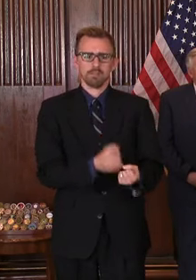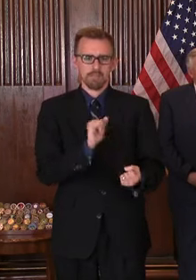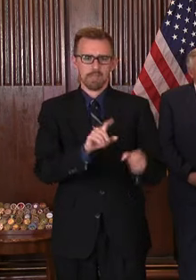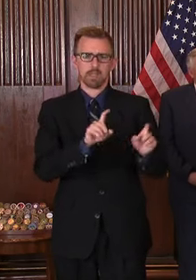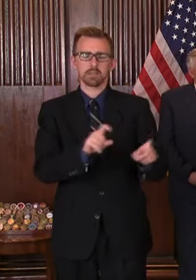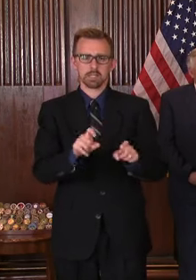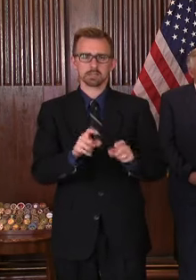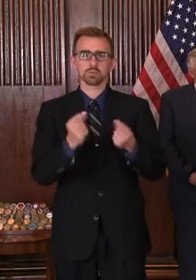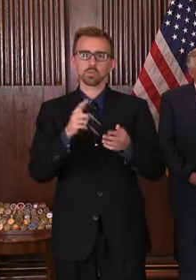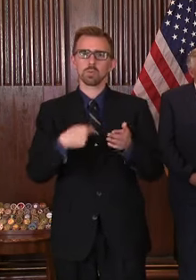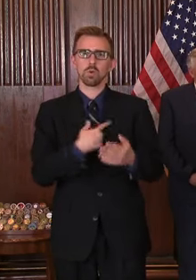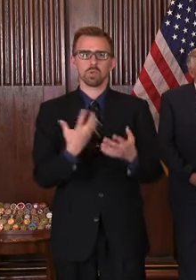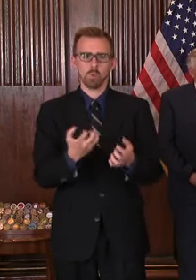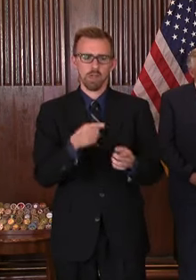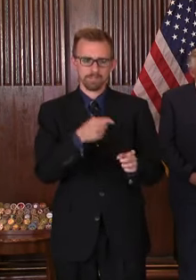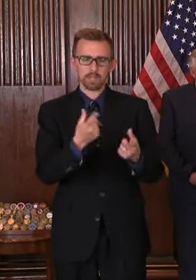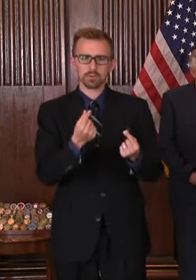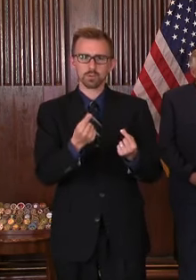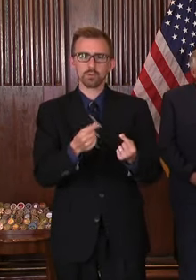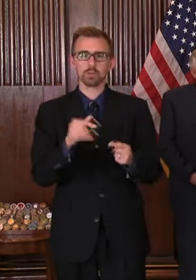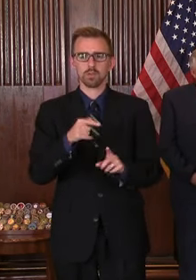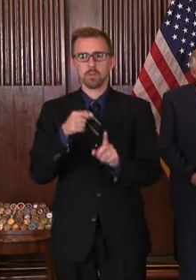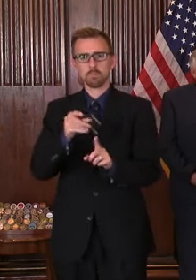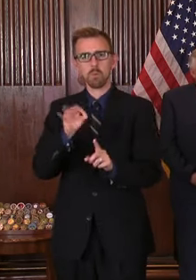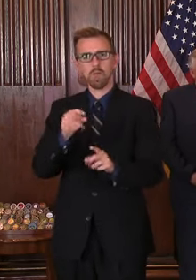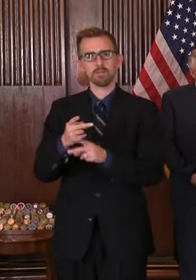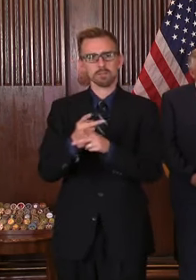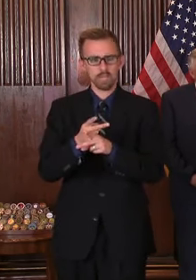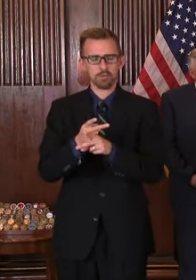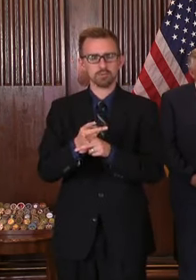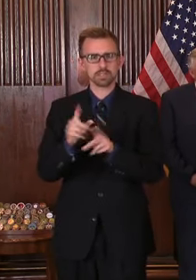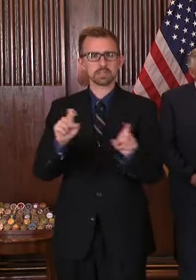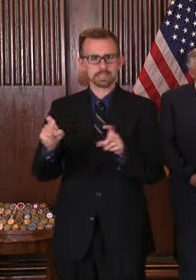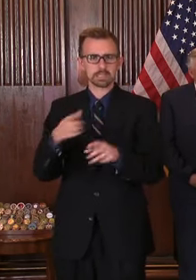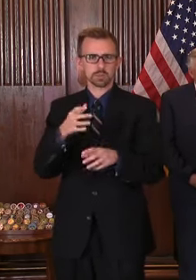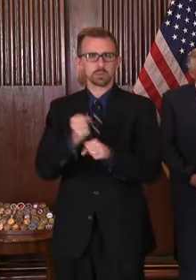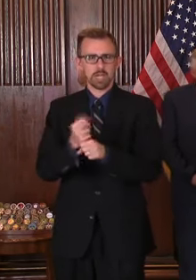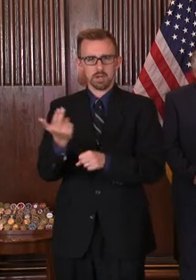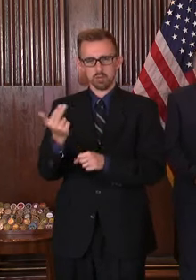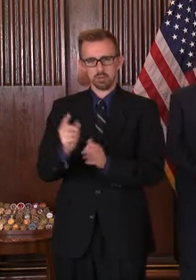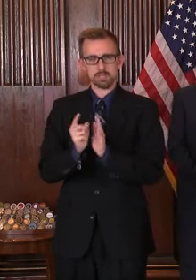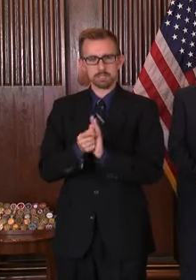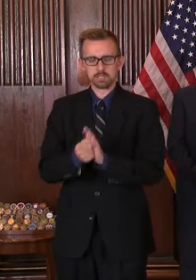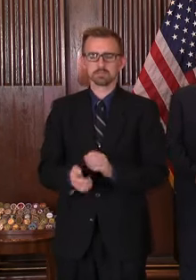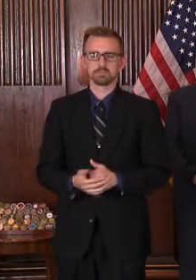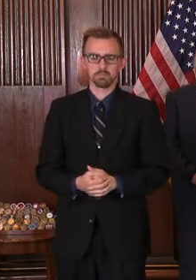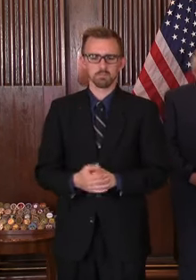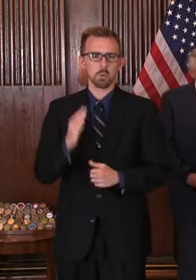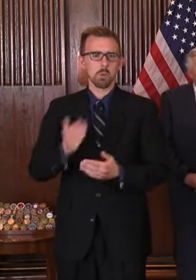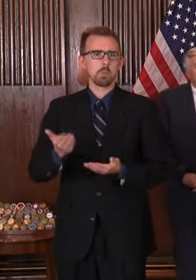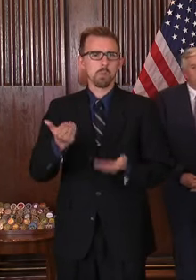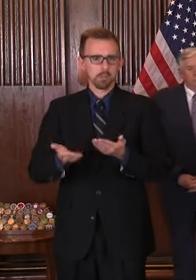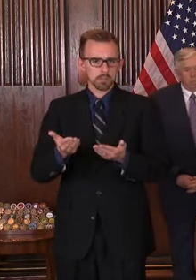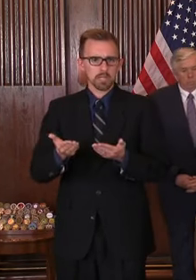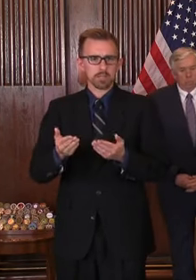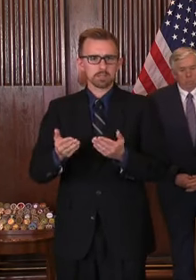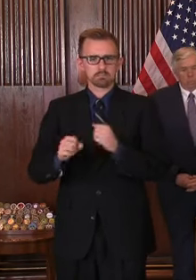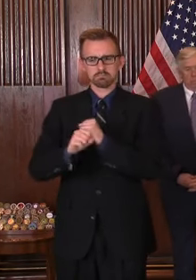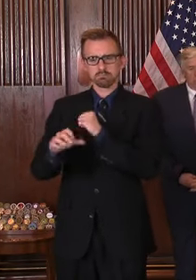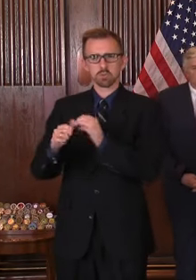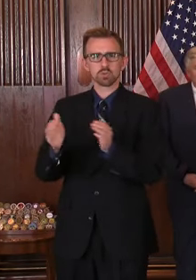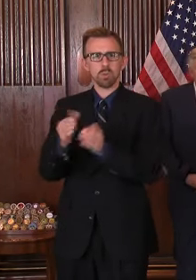we want it to do, which is point-of-care testing that you can get back in 13 minutes. And we will probably run a small